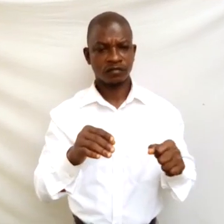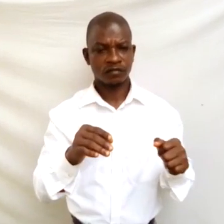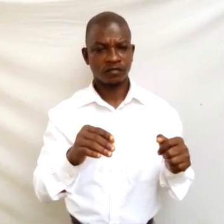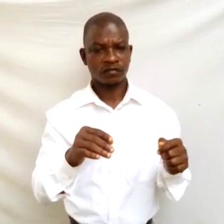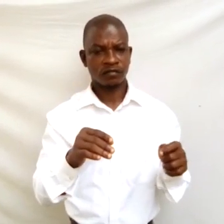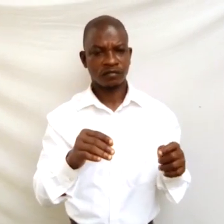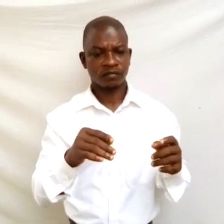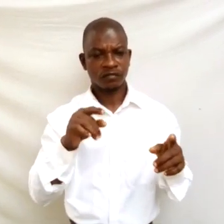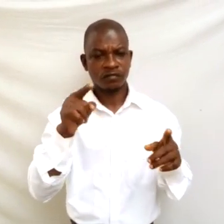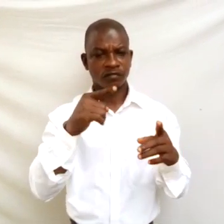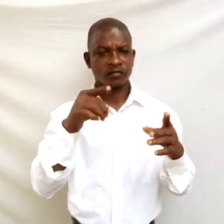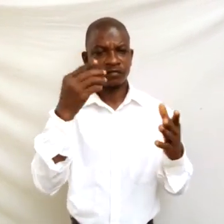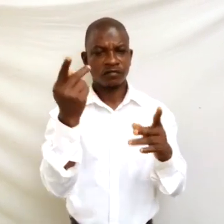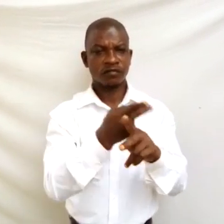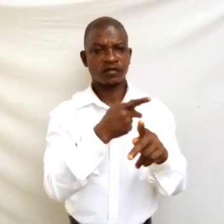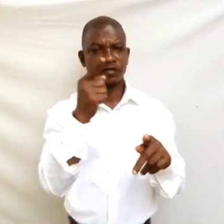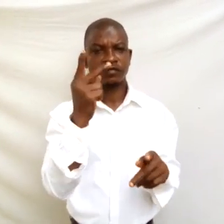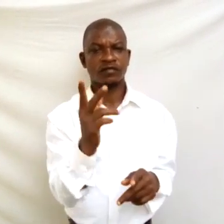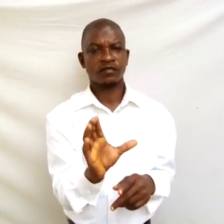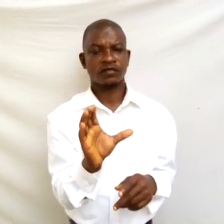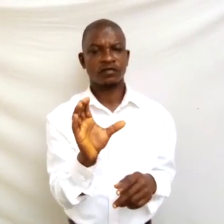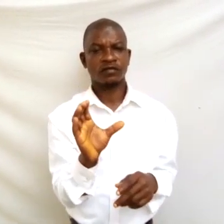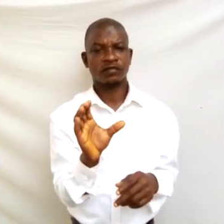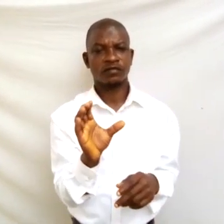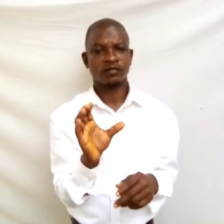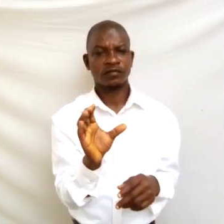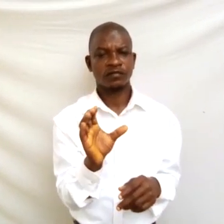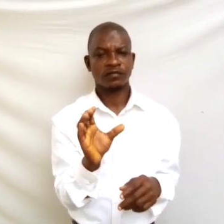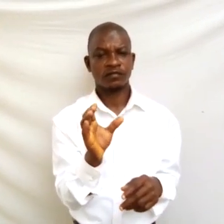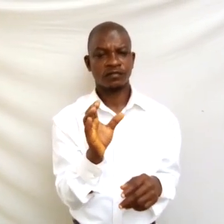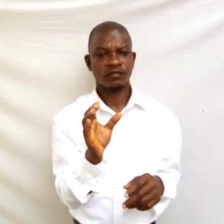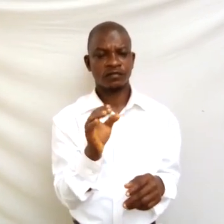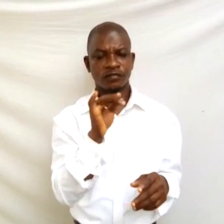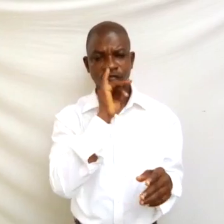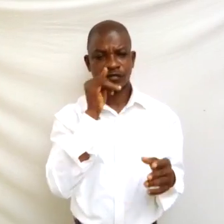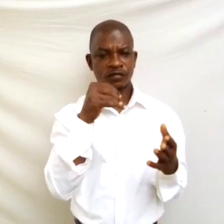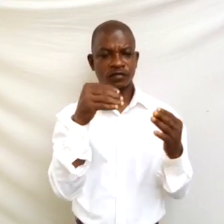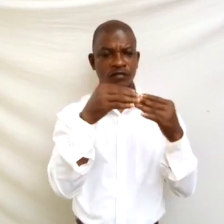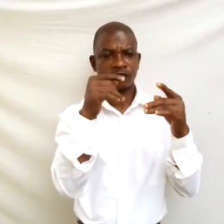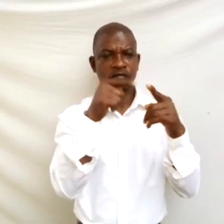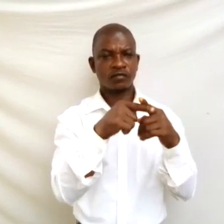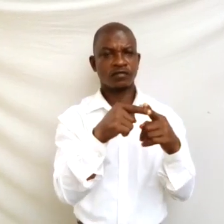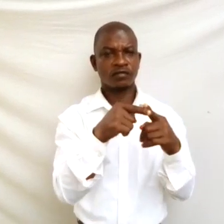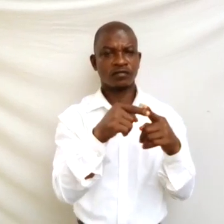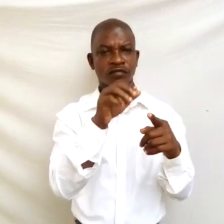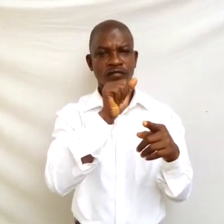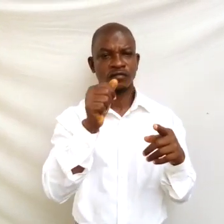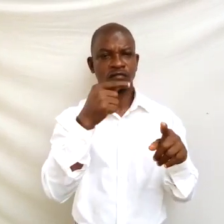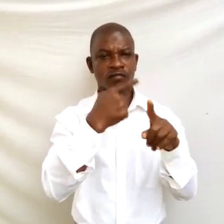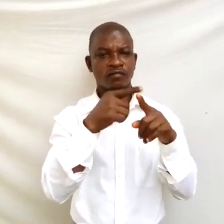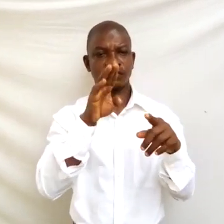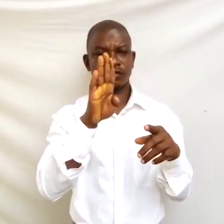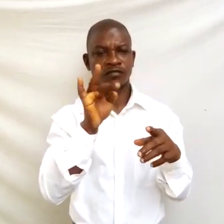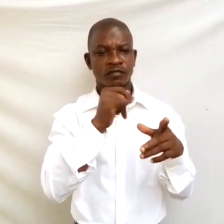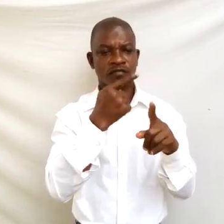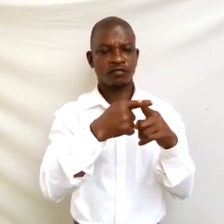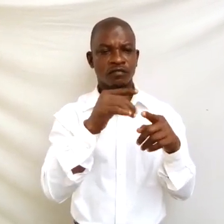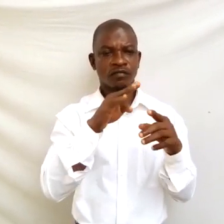times C is equal to A plus B plus AB plus